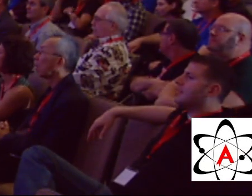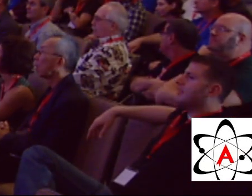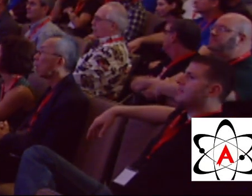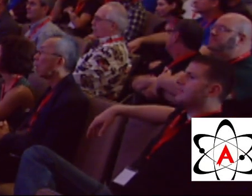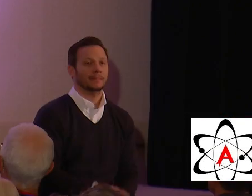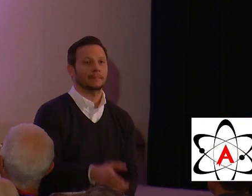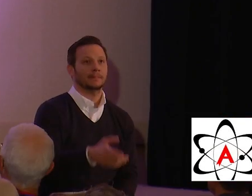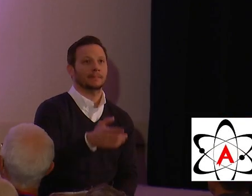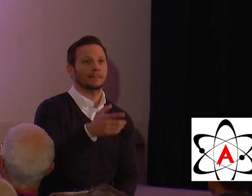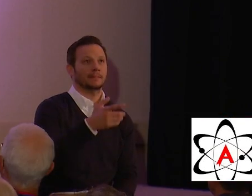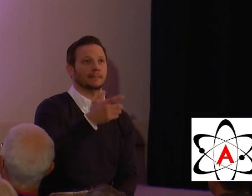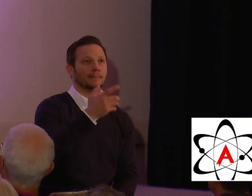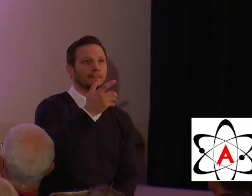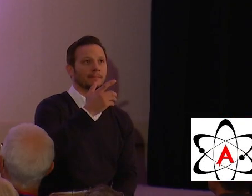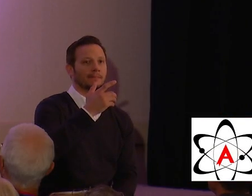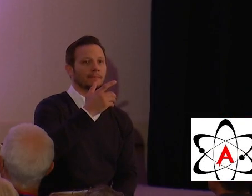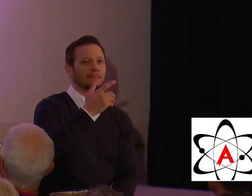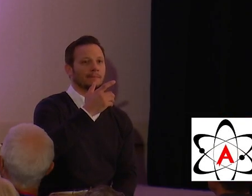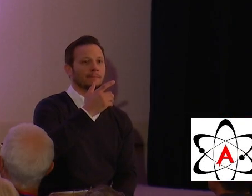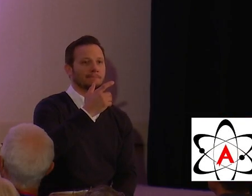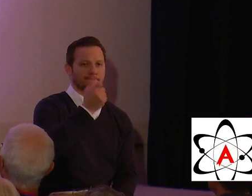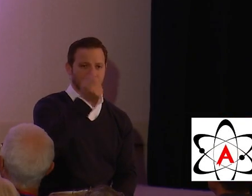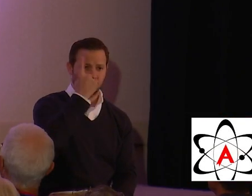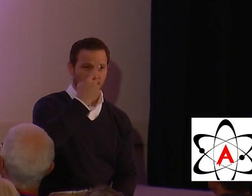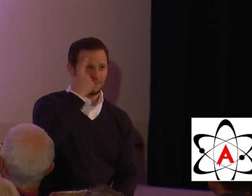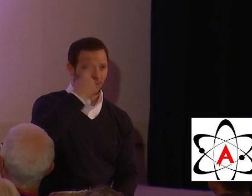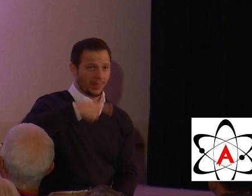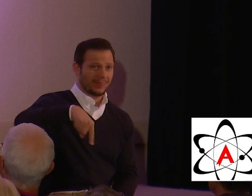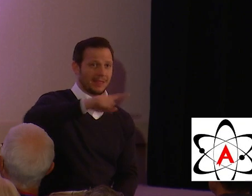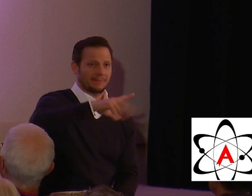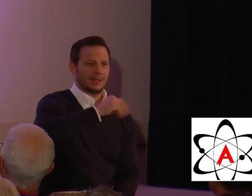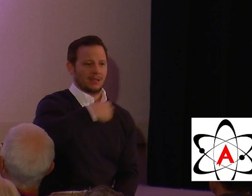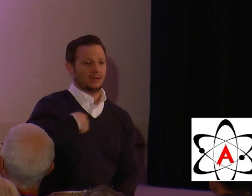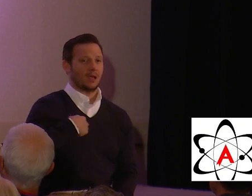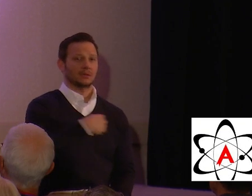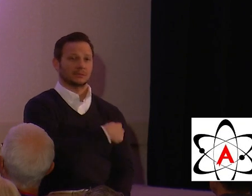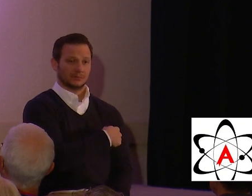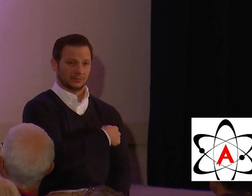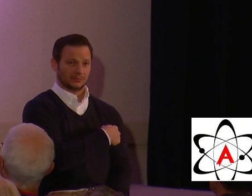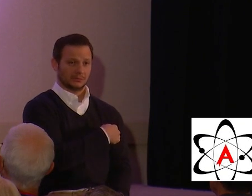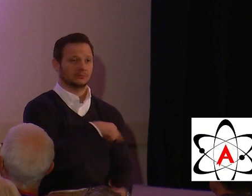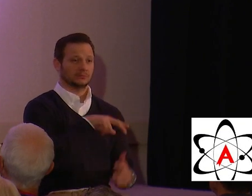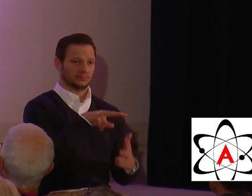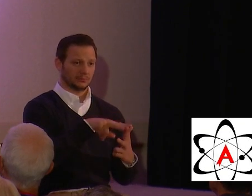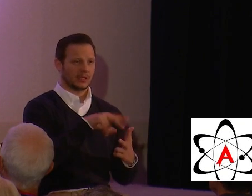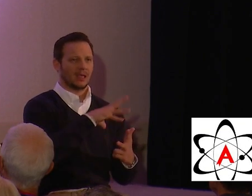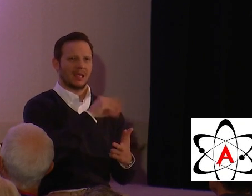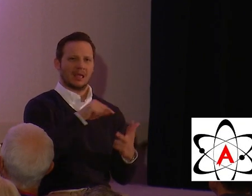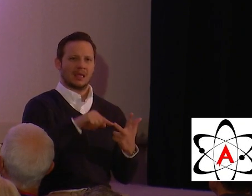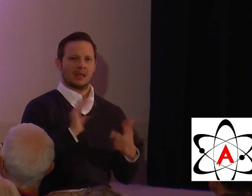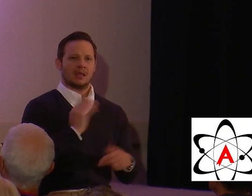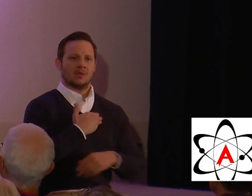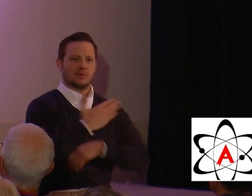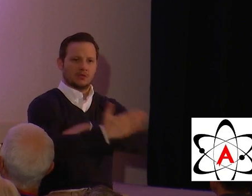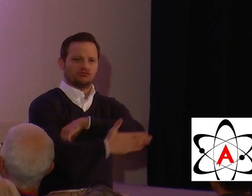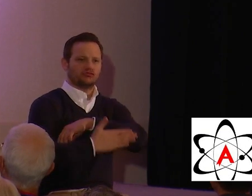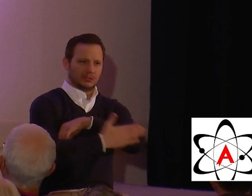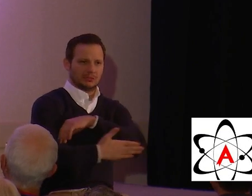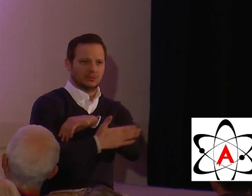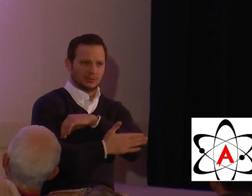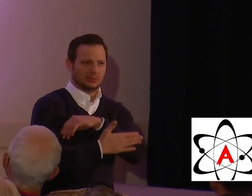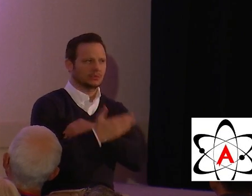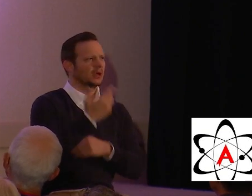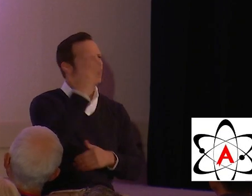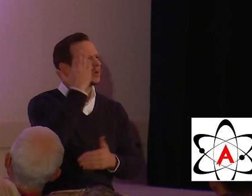Beyond for them, beyond for us, we need to sow seeds for this country. And yes, I know some people